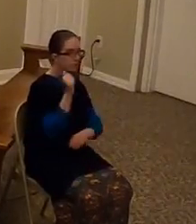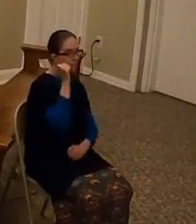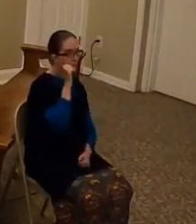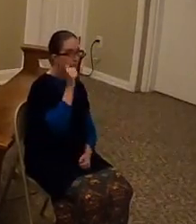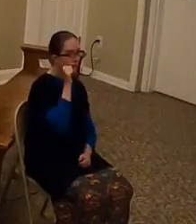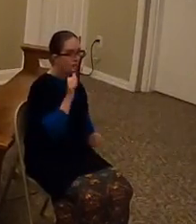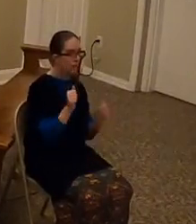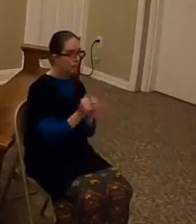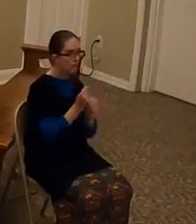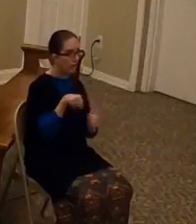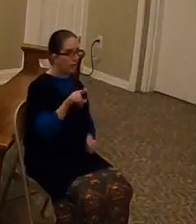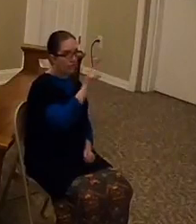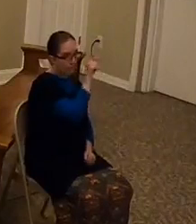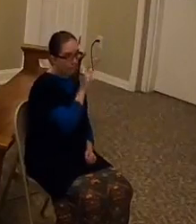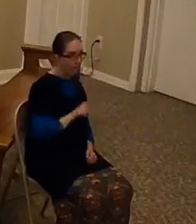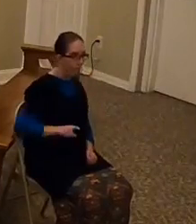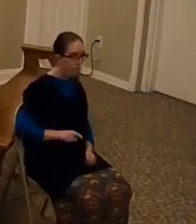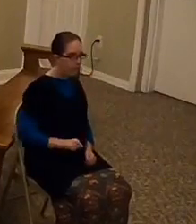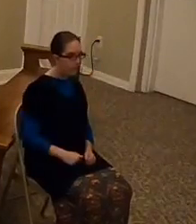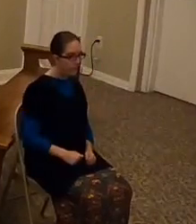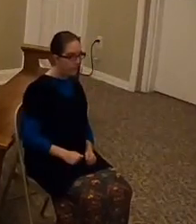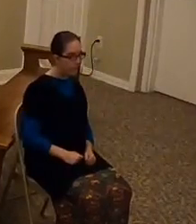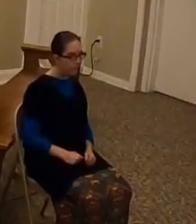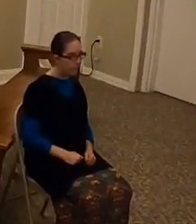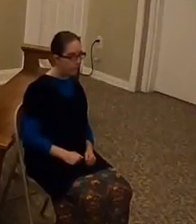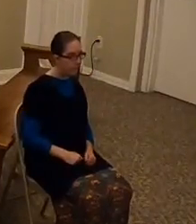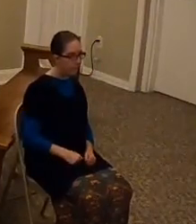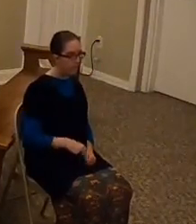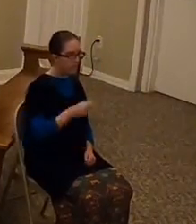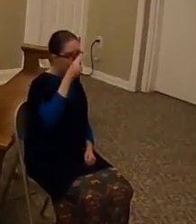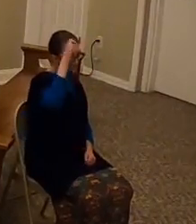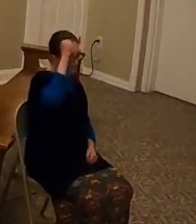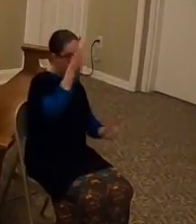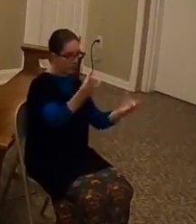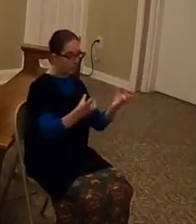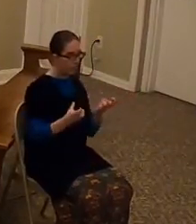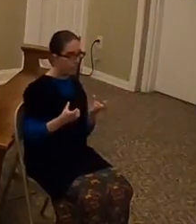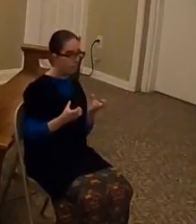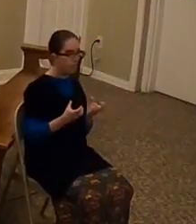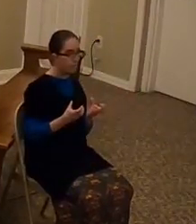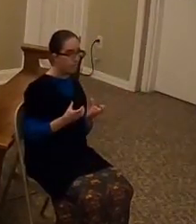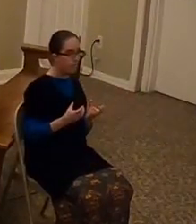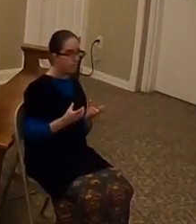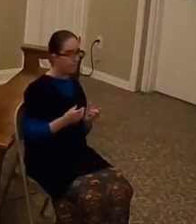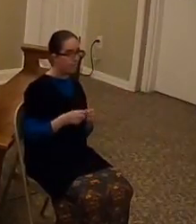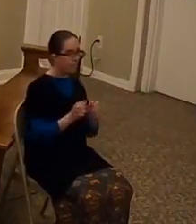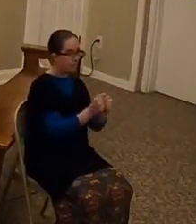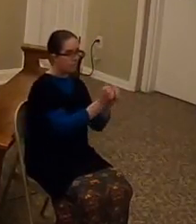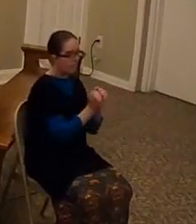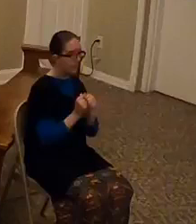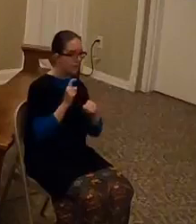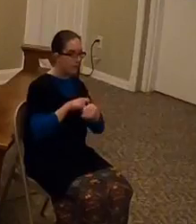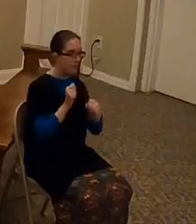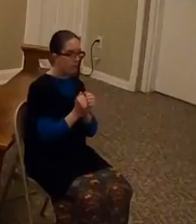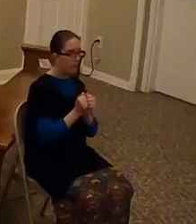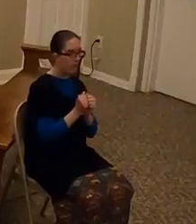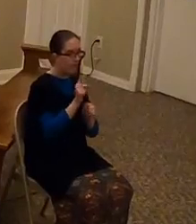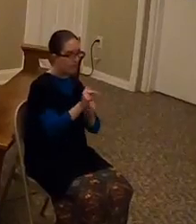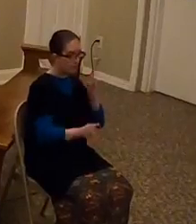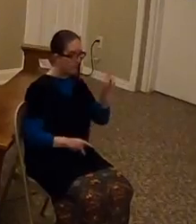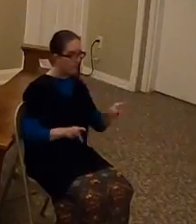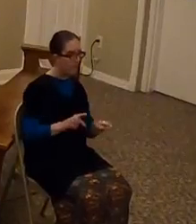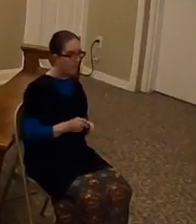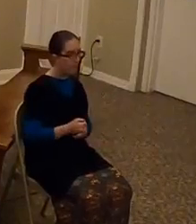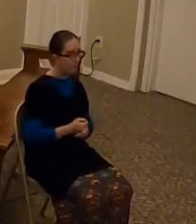daily with the Lord. Amen. His desire is to spend time with His people.